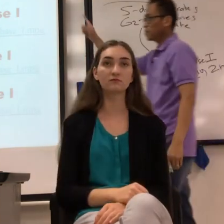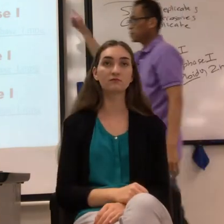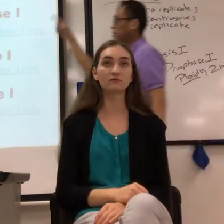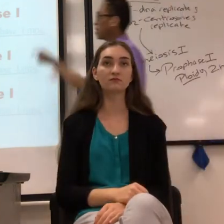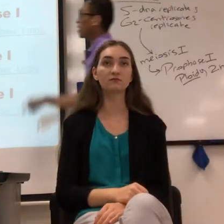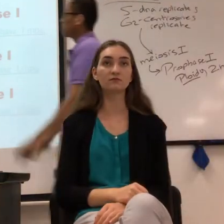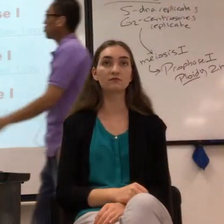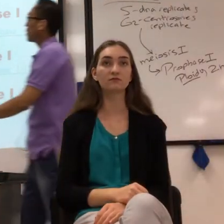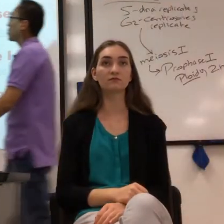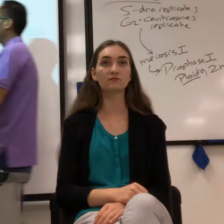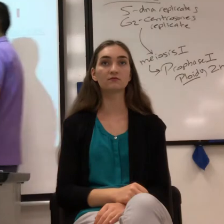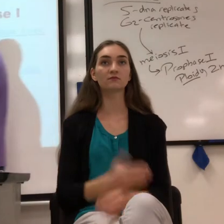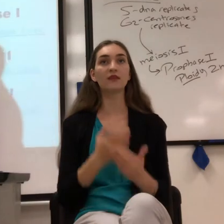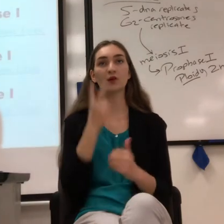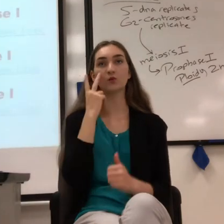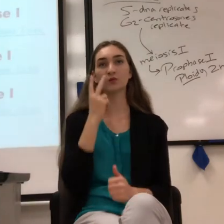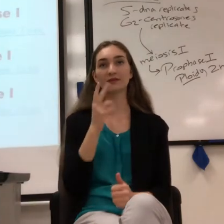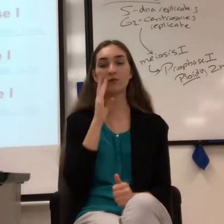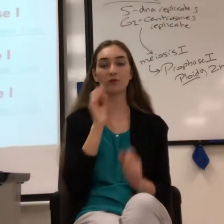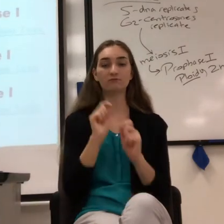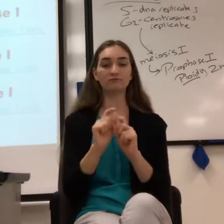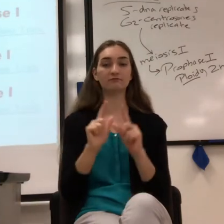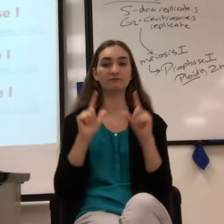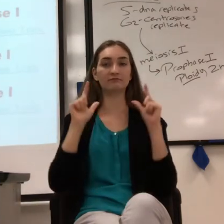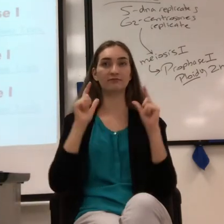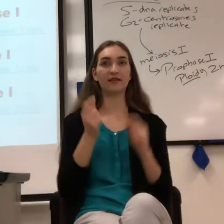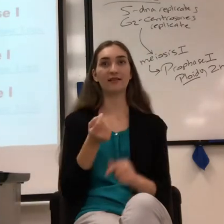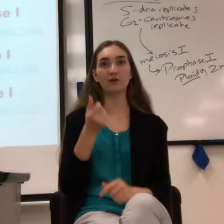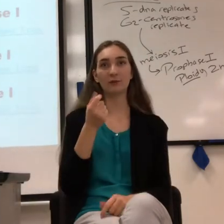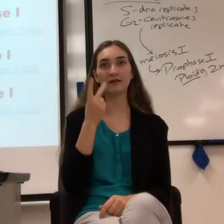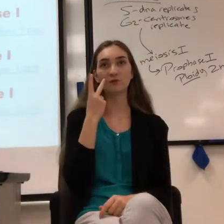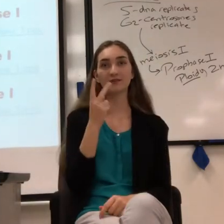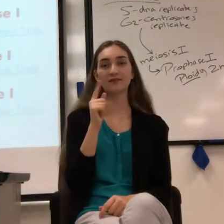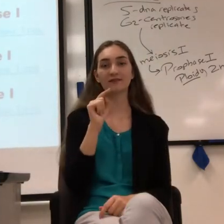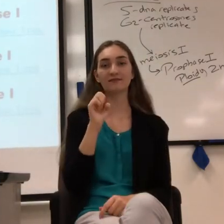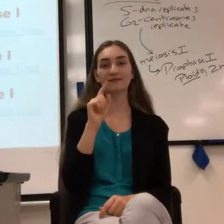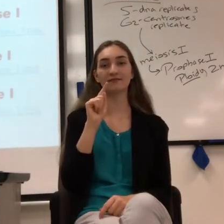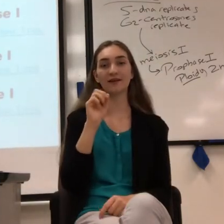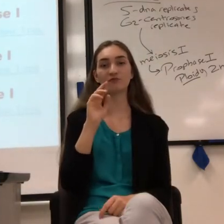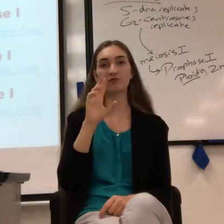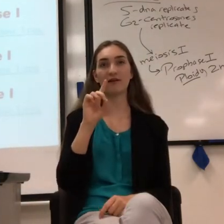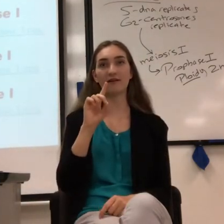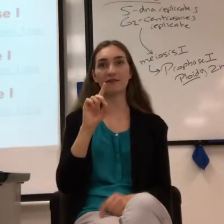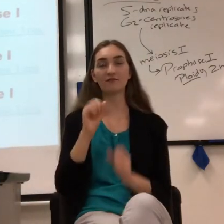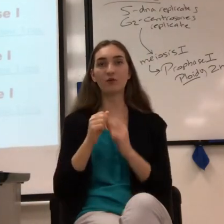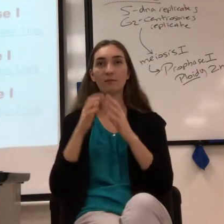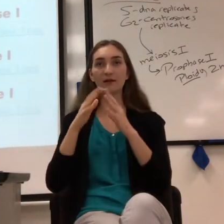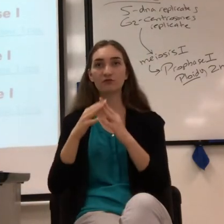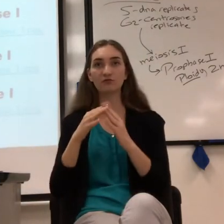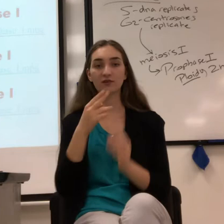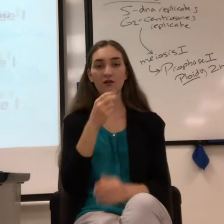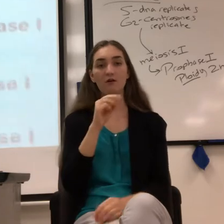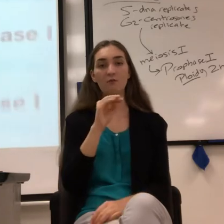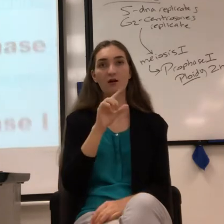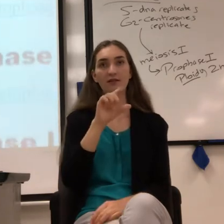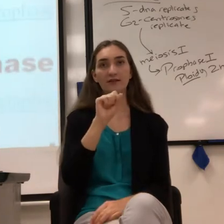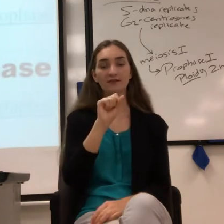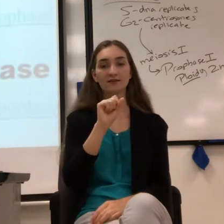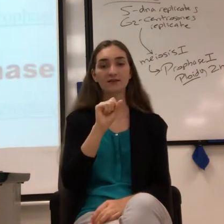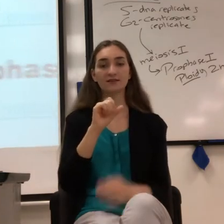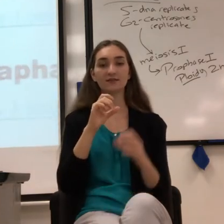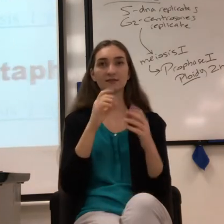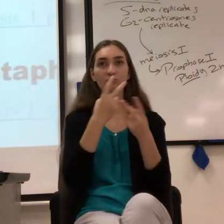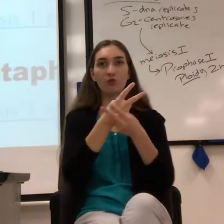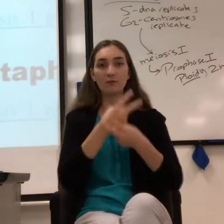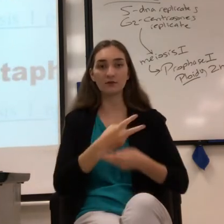Here you see, I'll kind of zoom in a little bit, you get the tetrad formation. The homologous chromosomes, their synapses, and they get close to each other,